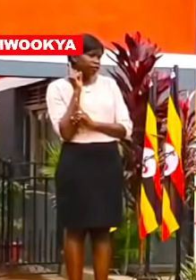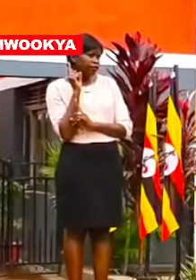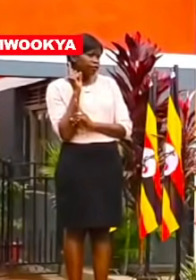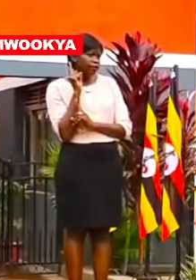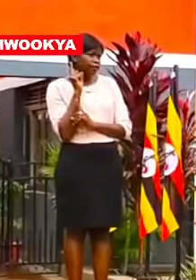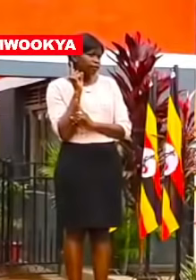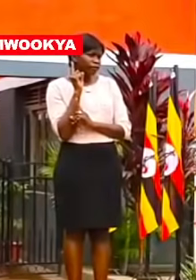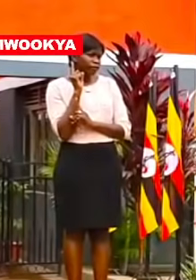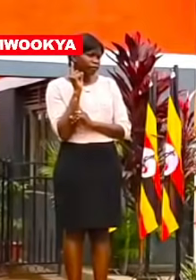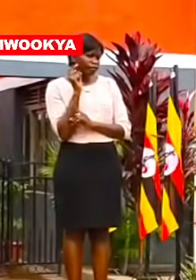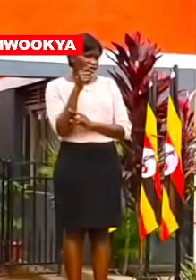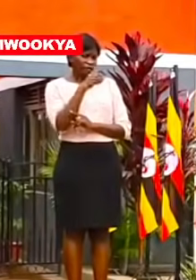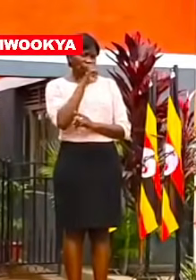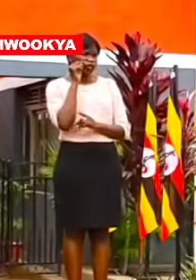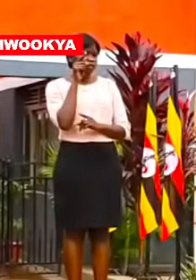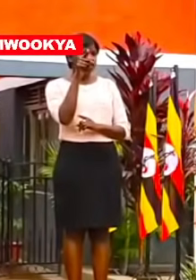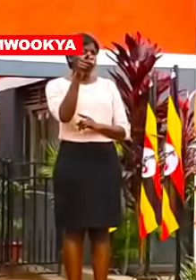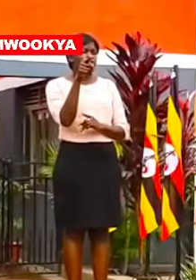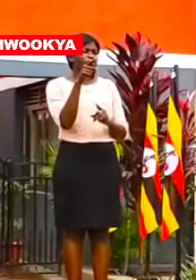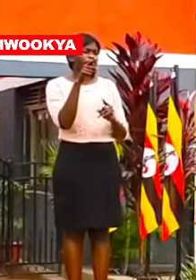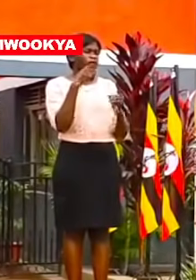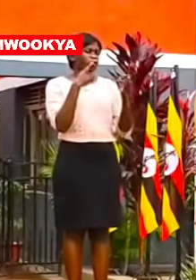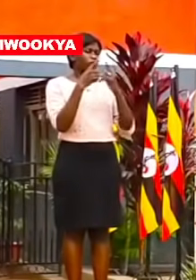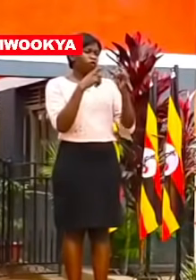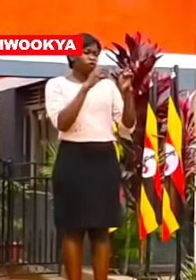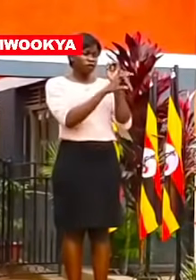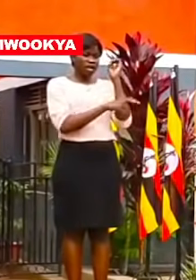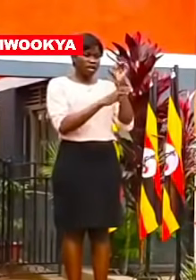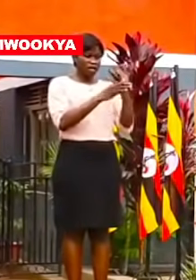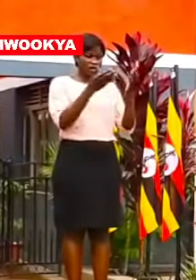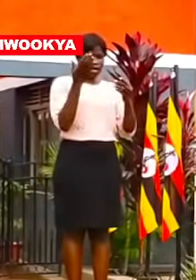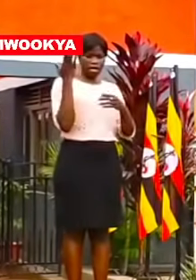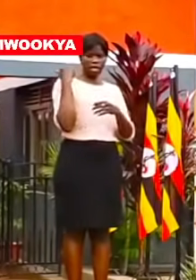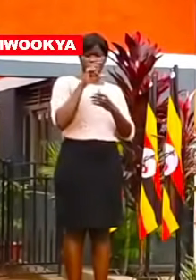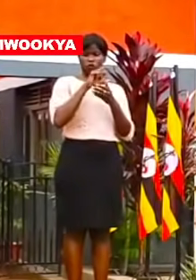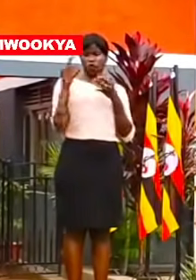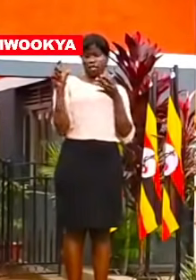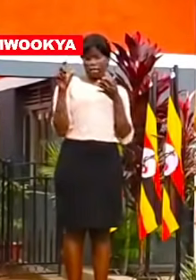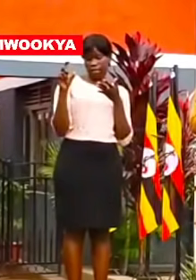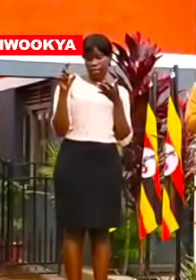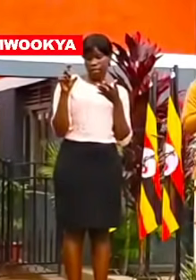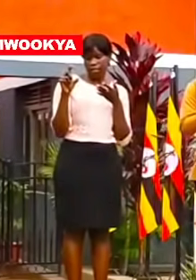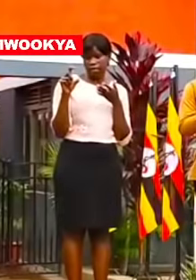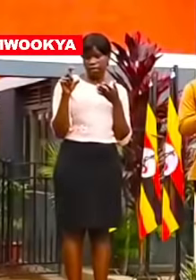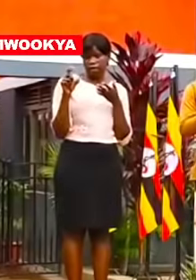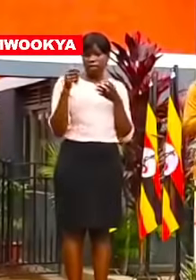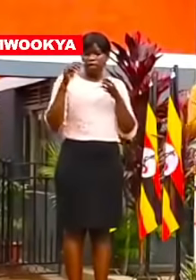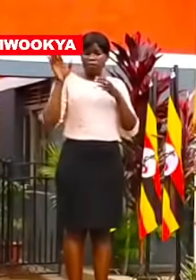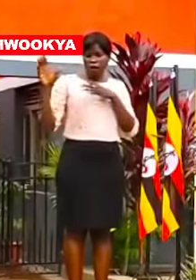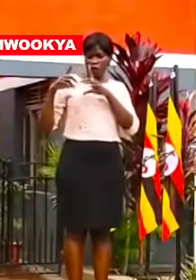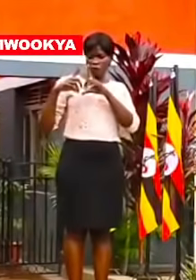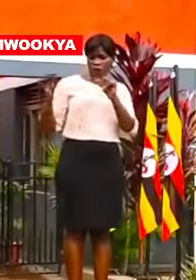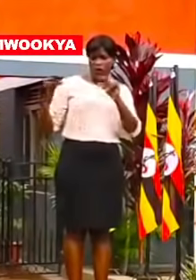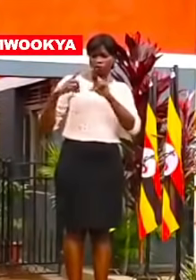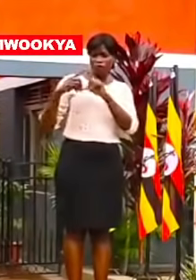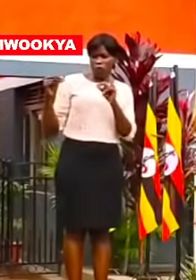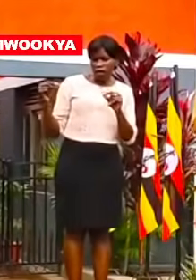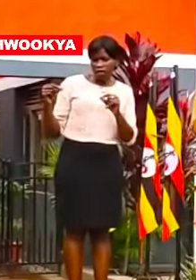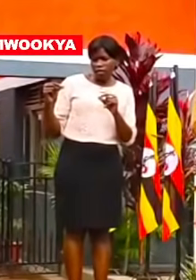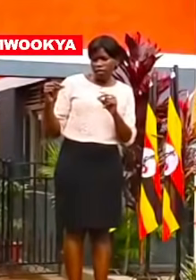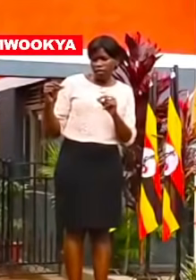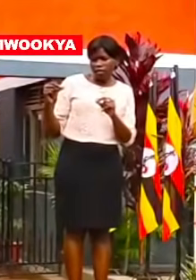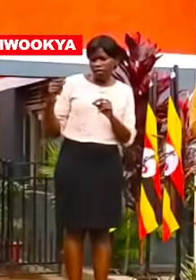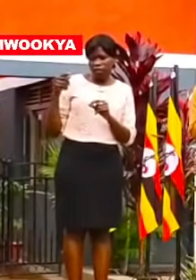Mwami Museveni mwamulabye ng'ayogera eri eggwanga wiiki ewedde, ne mu bye yayogera yalinga agamba